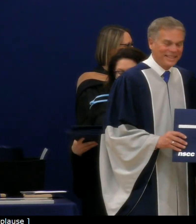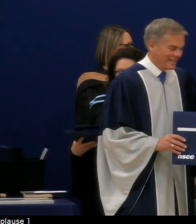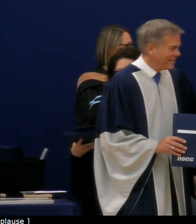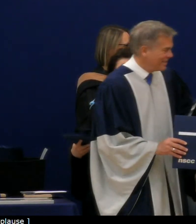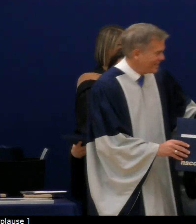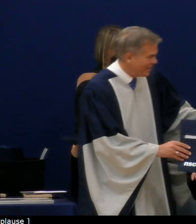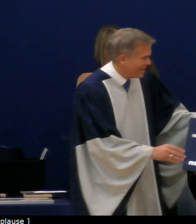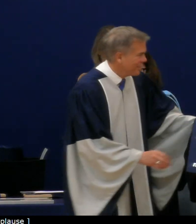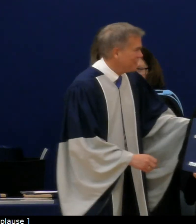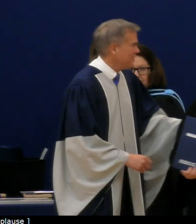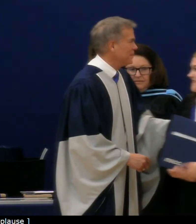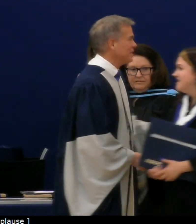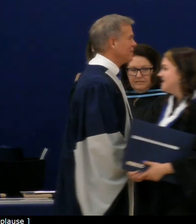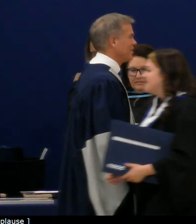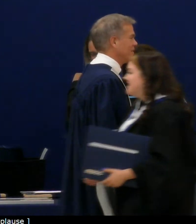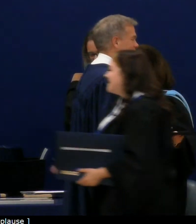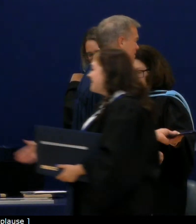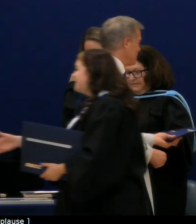Paige Rayfuse.